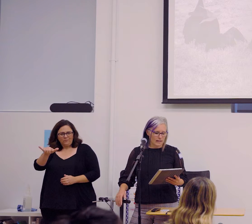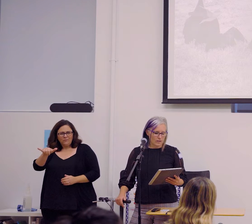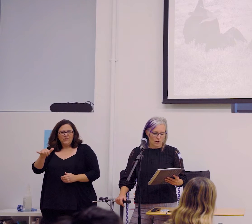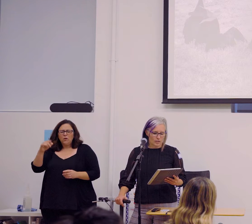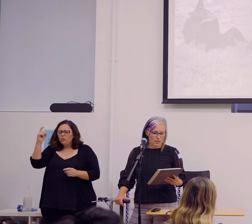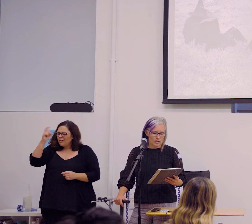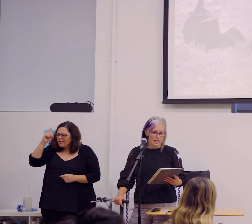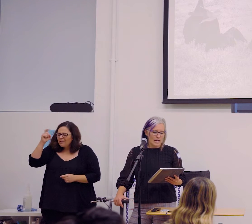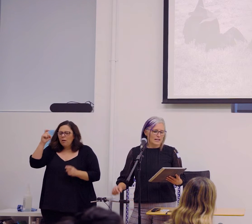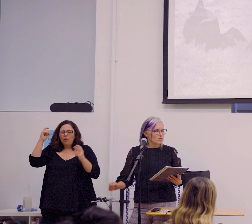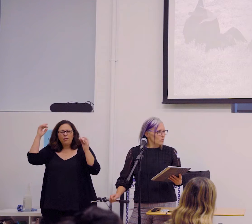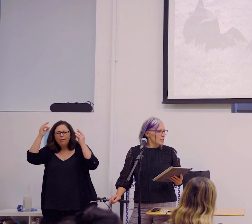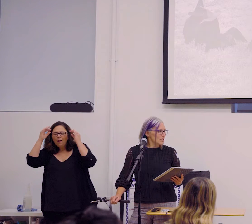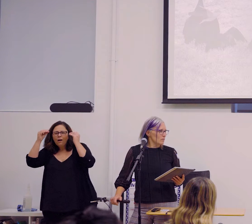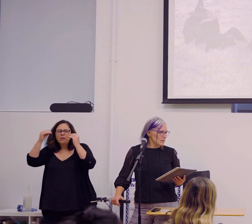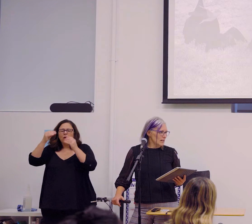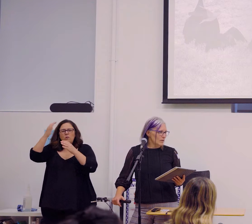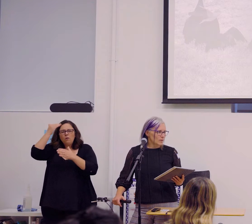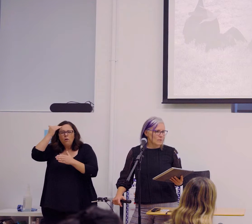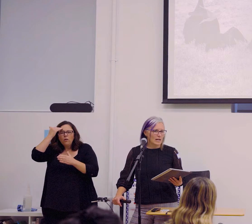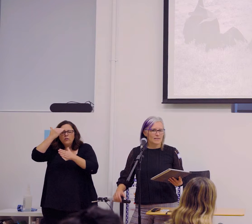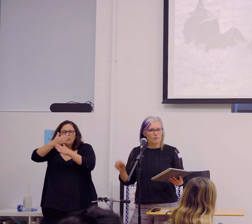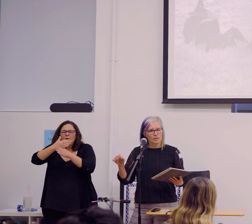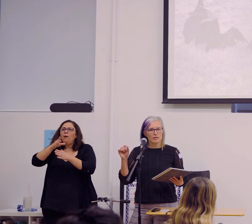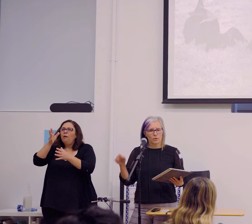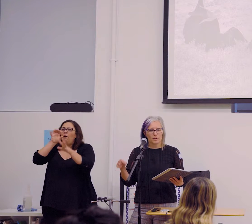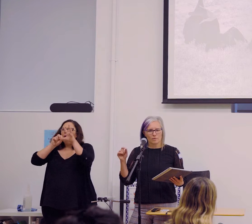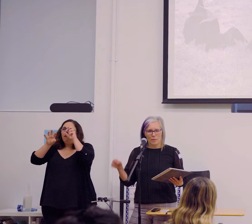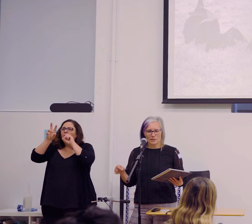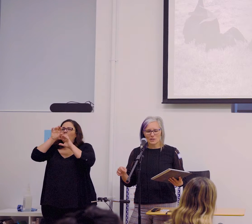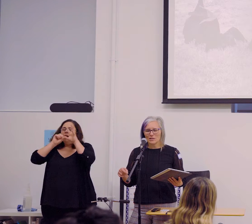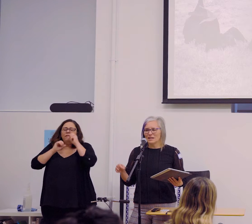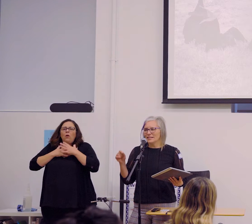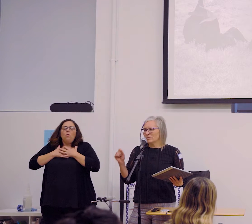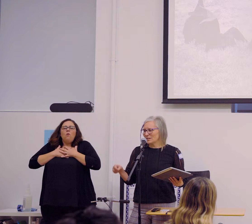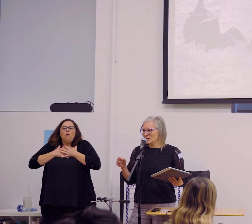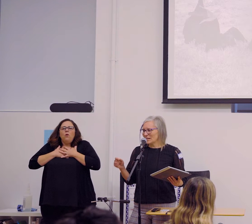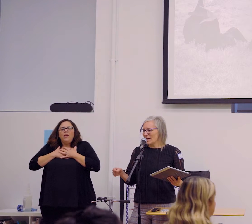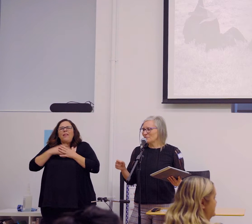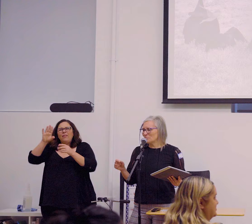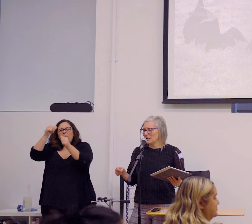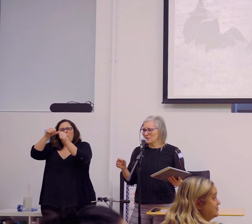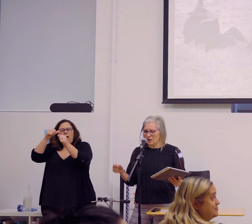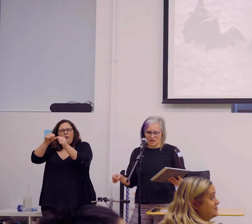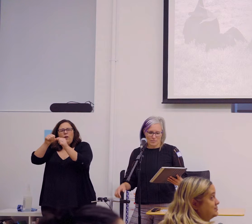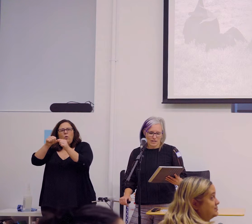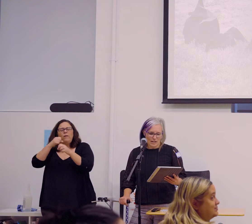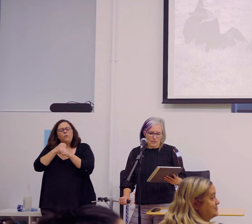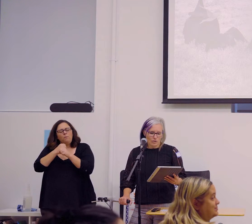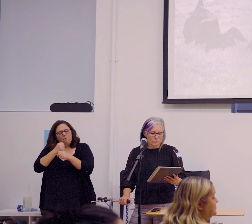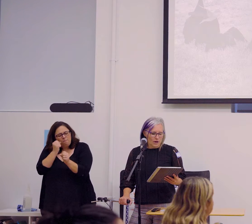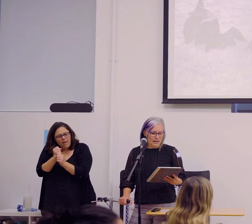insight, and knowledge shared, and so much that resonated with me. And that really important reminder that we actually have to make